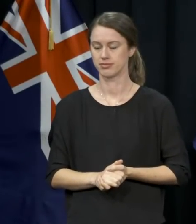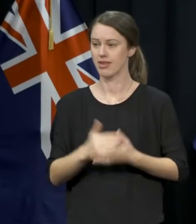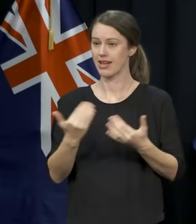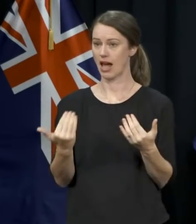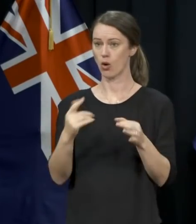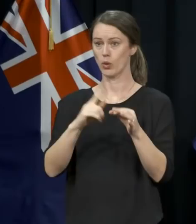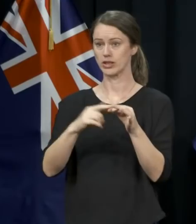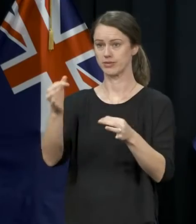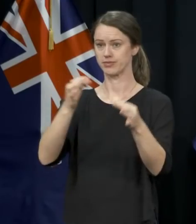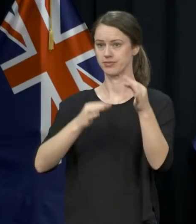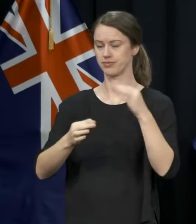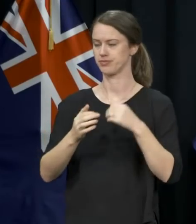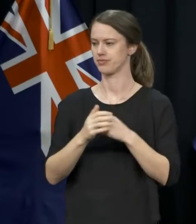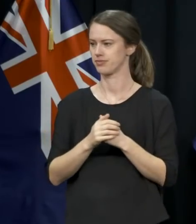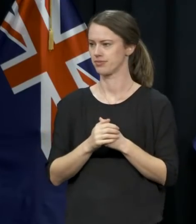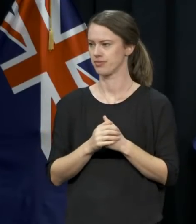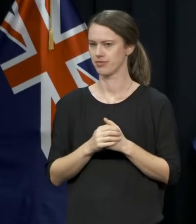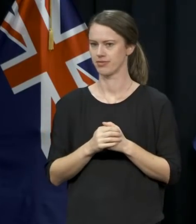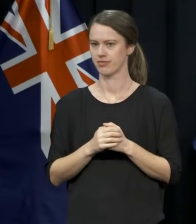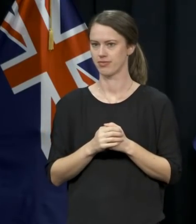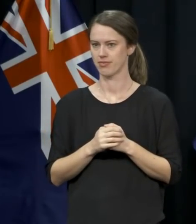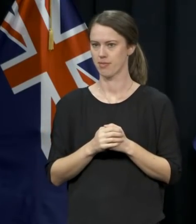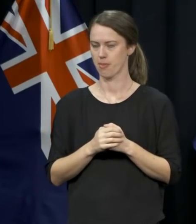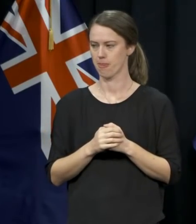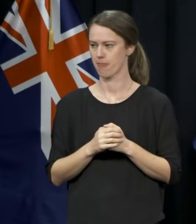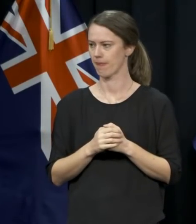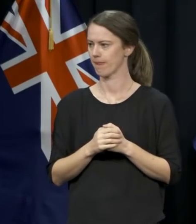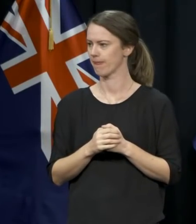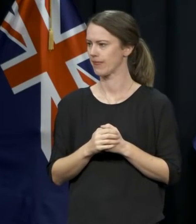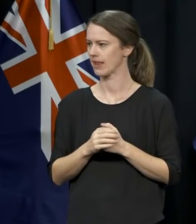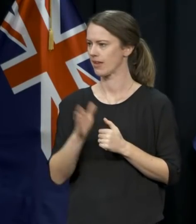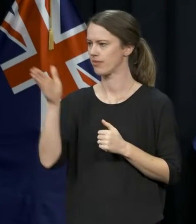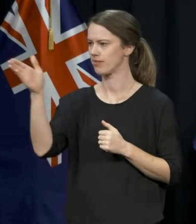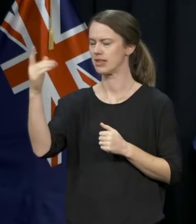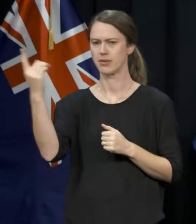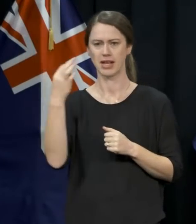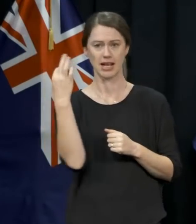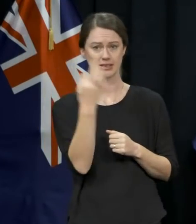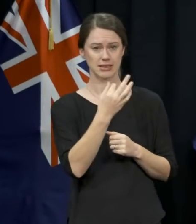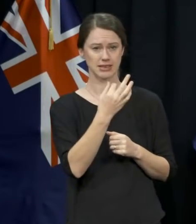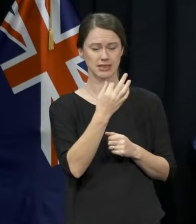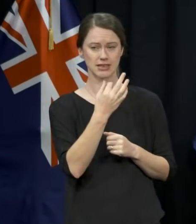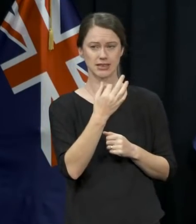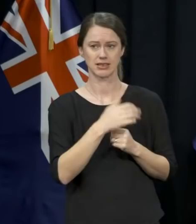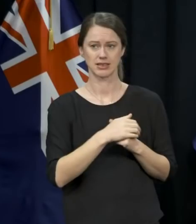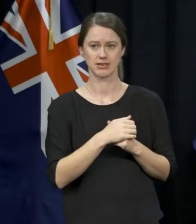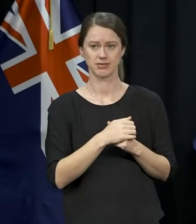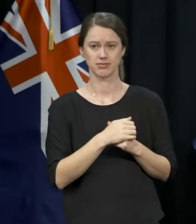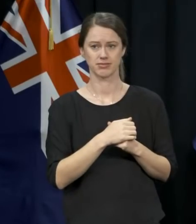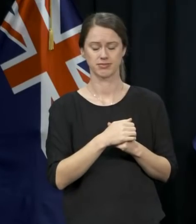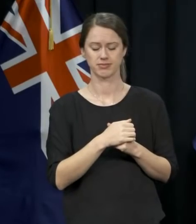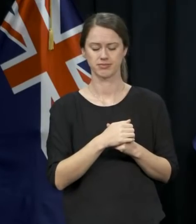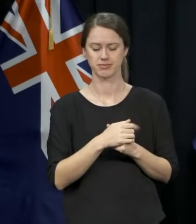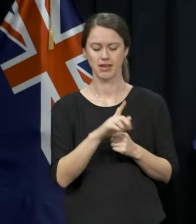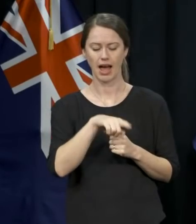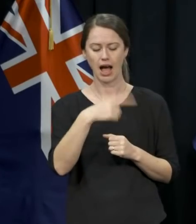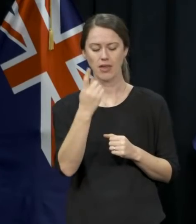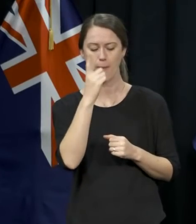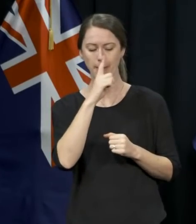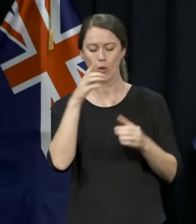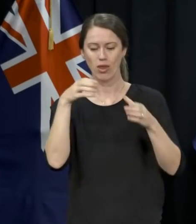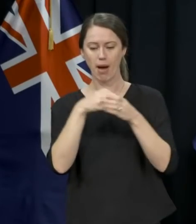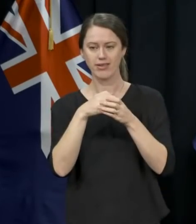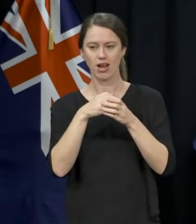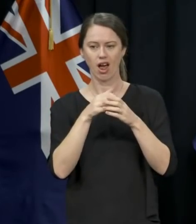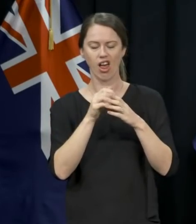Happy to take your questions now. Can you confirm, Dr. Clark, that you were leaned on by wider people in the wider